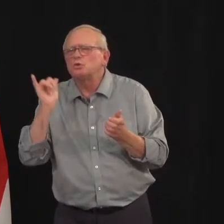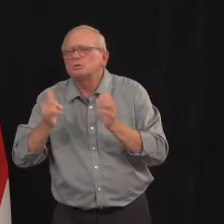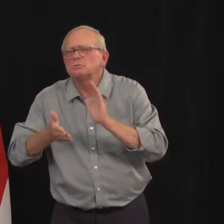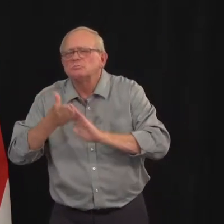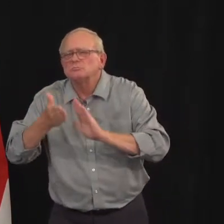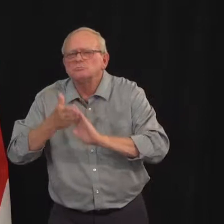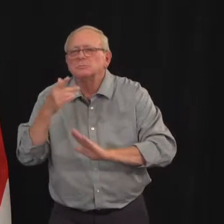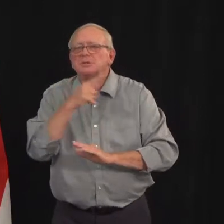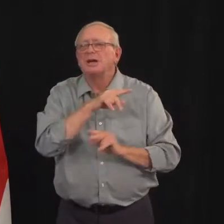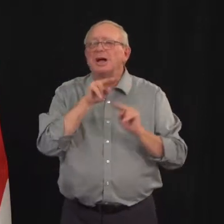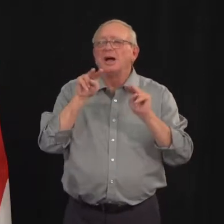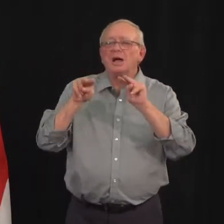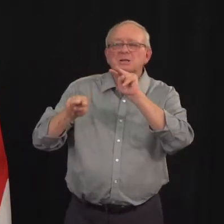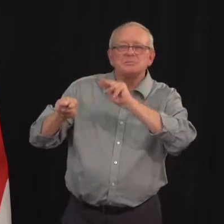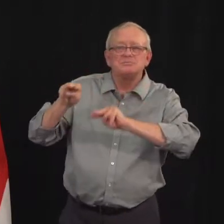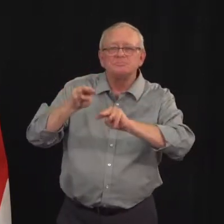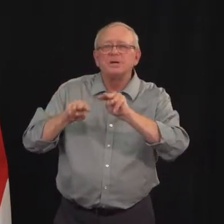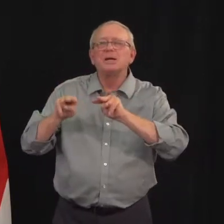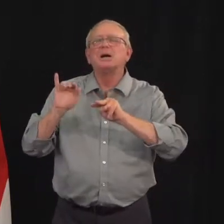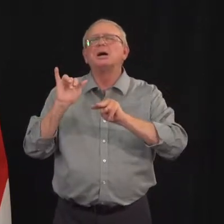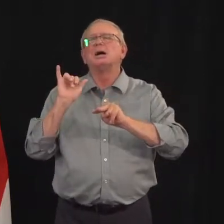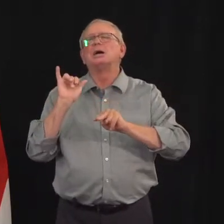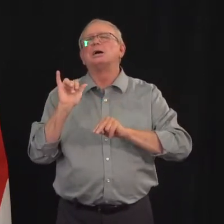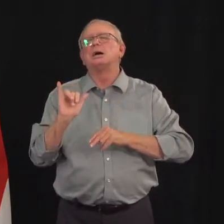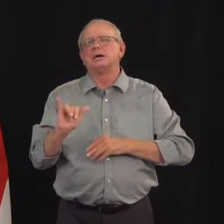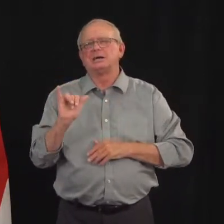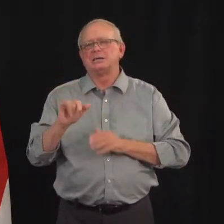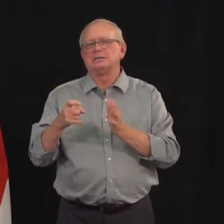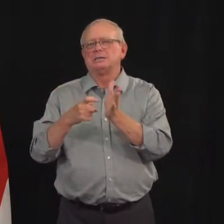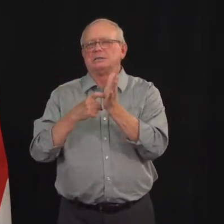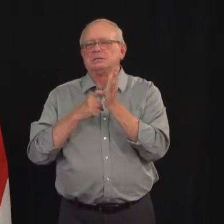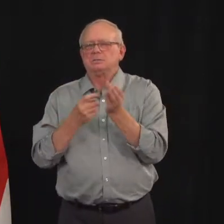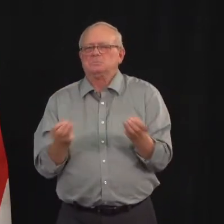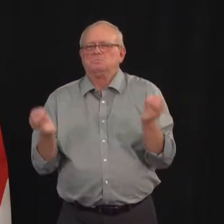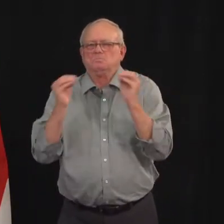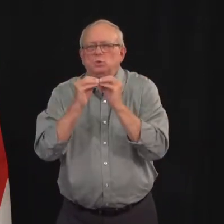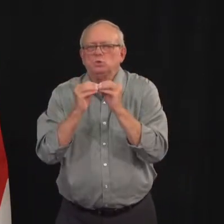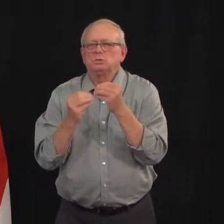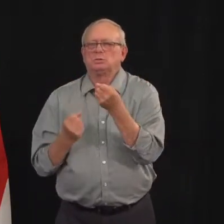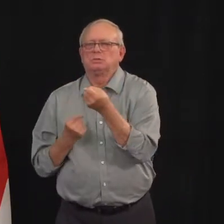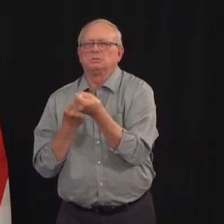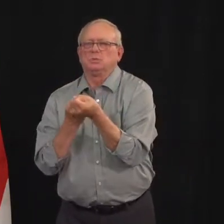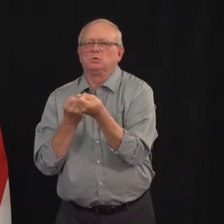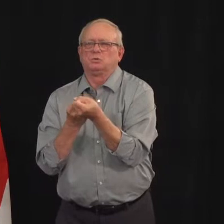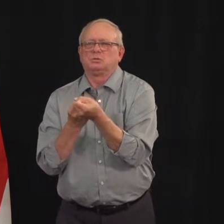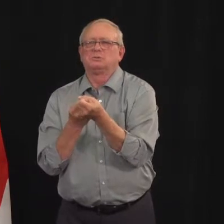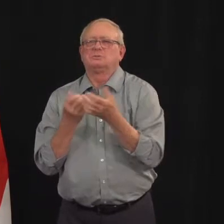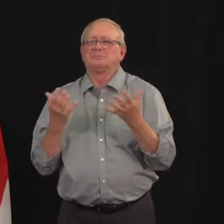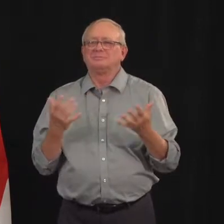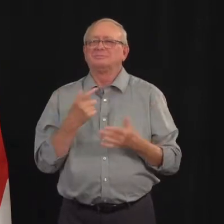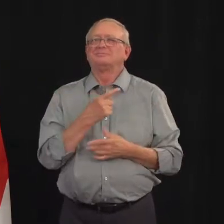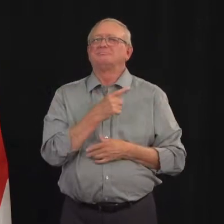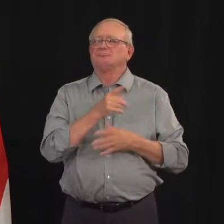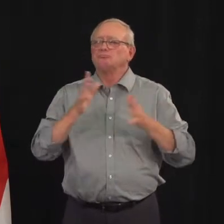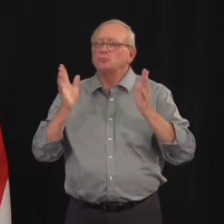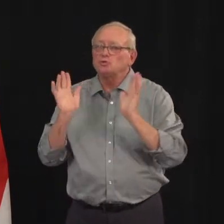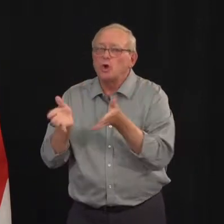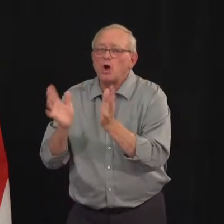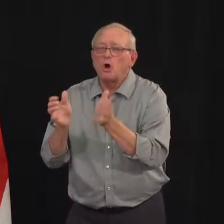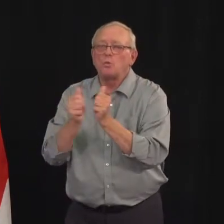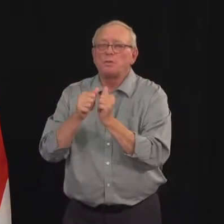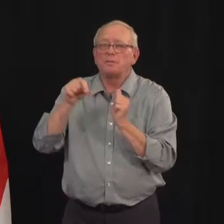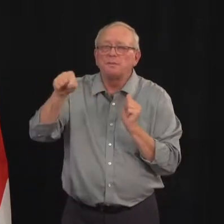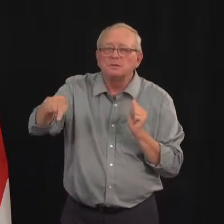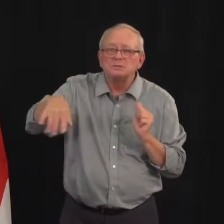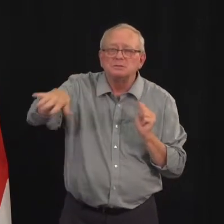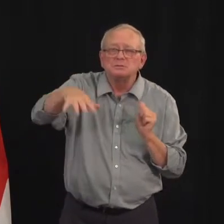visit determined that more supports were needed at the facility. And so that led to conversations with the operator, Alberta Health Services,